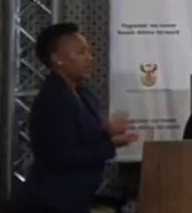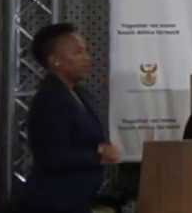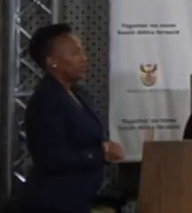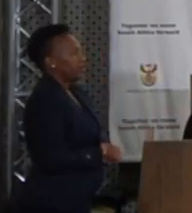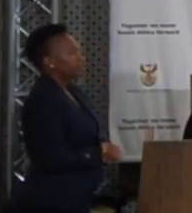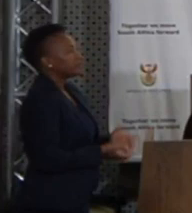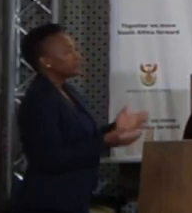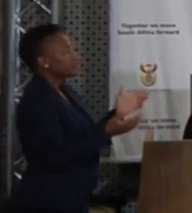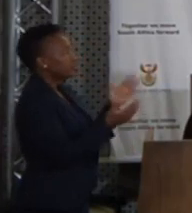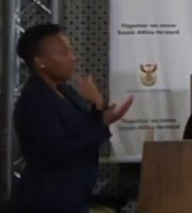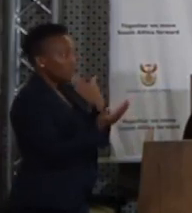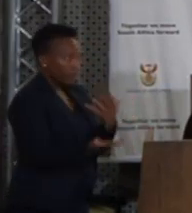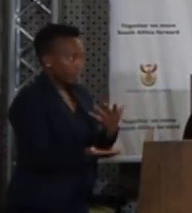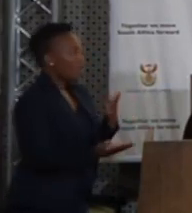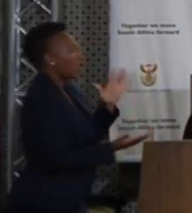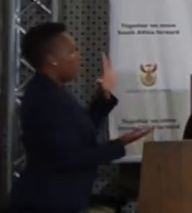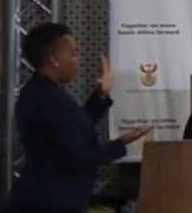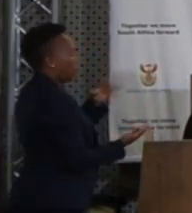much. And maybe let me just say,